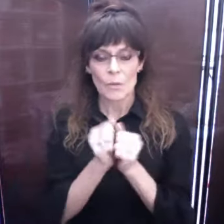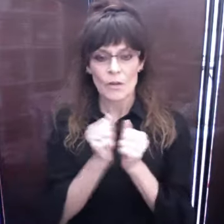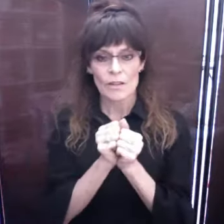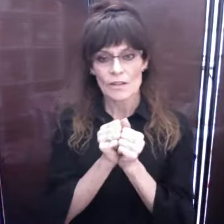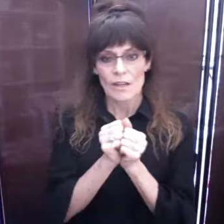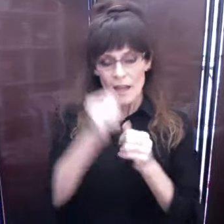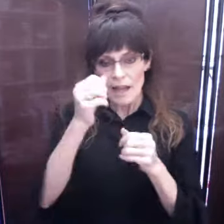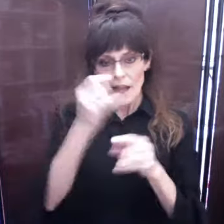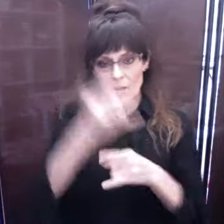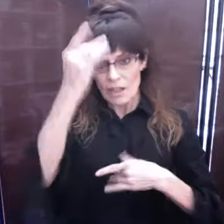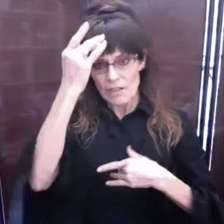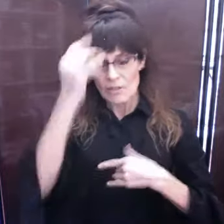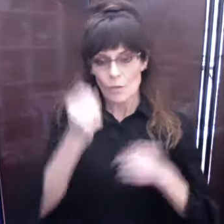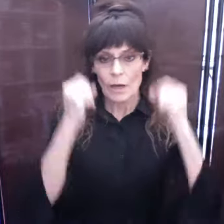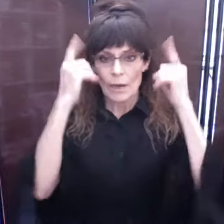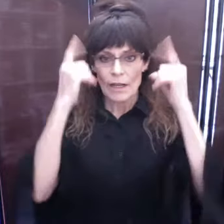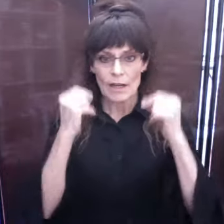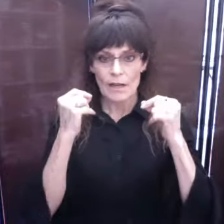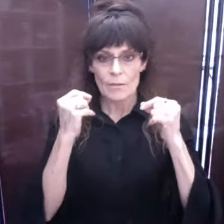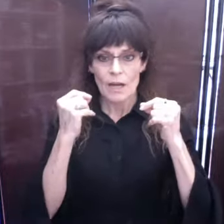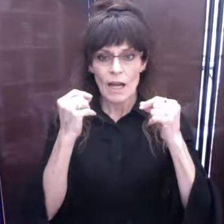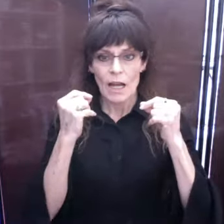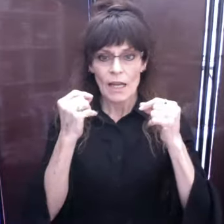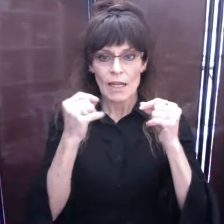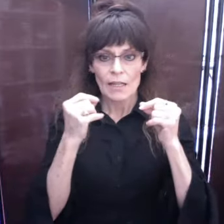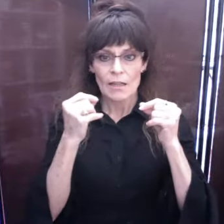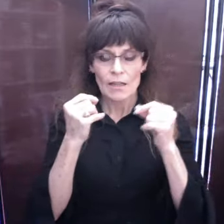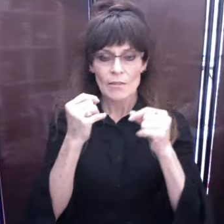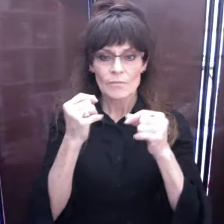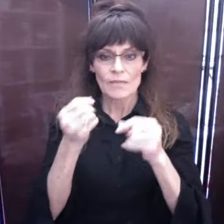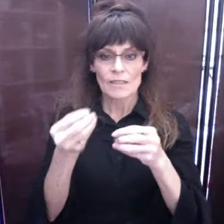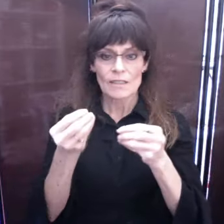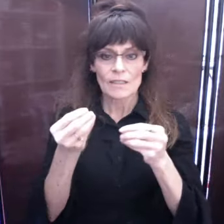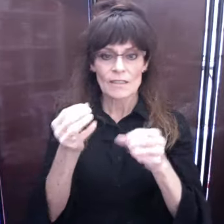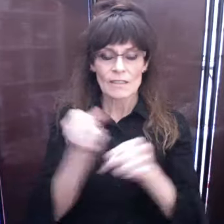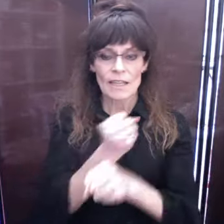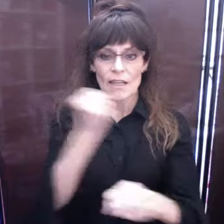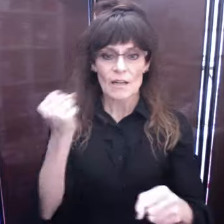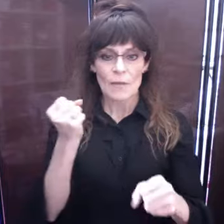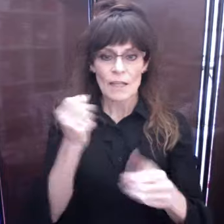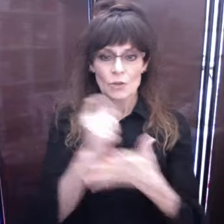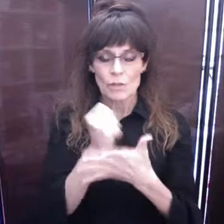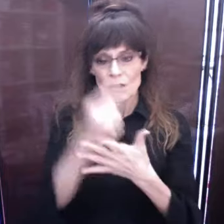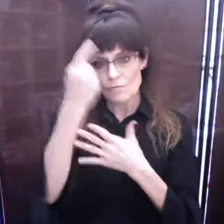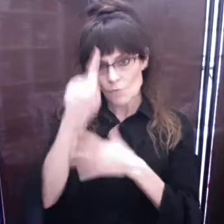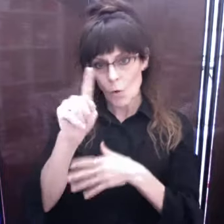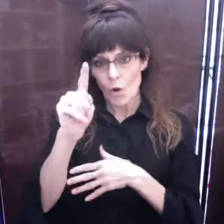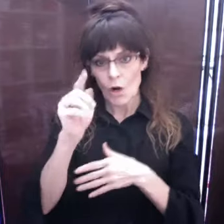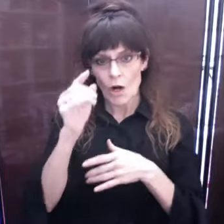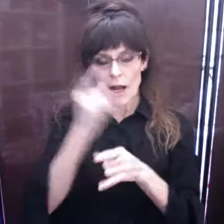every morning I take a treatment for alcoholism, as found on page 86, because when I don't, and you know, we'll